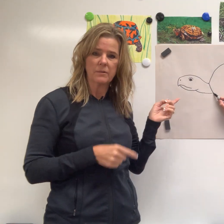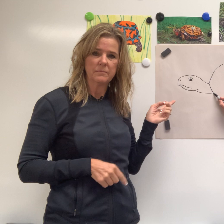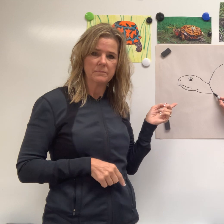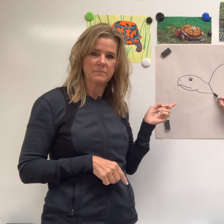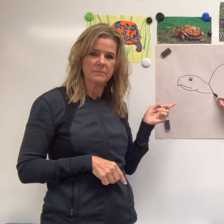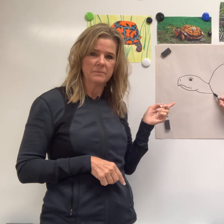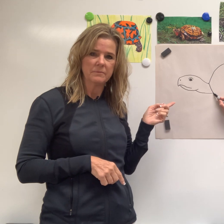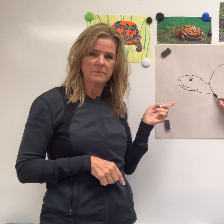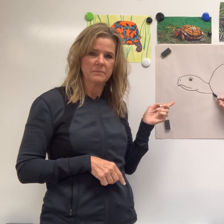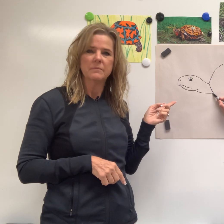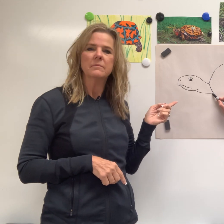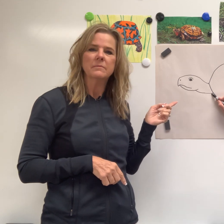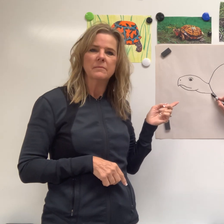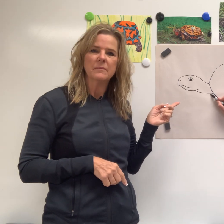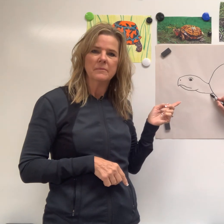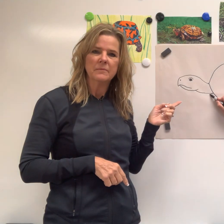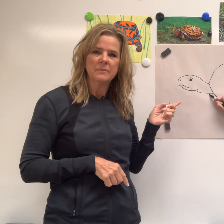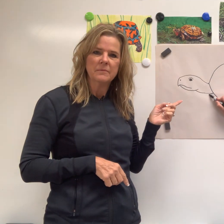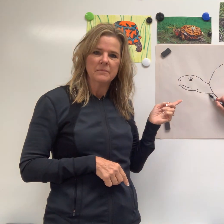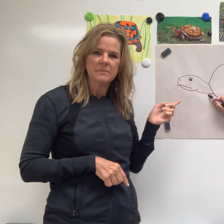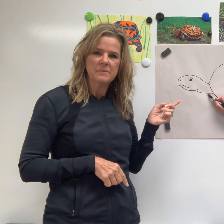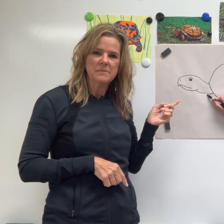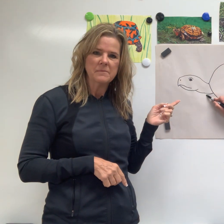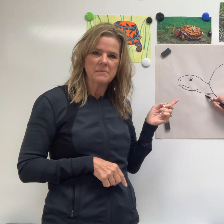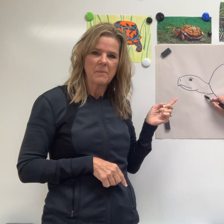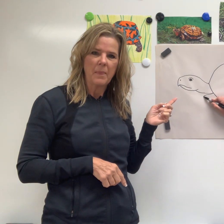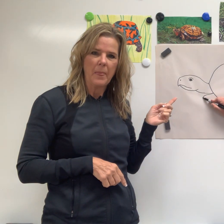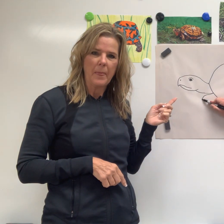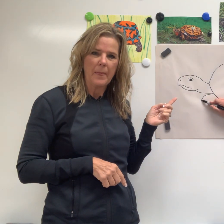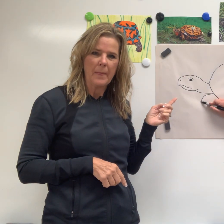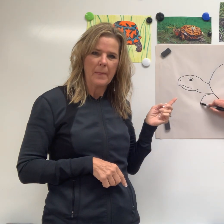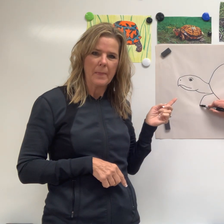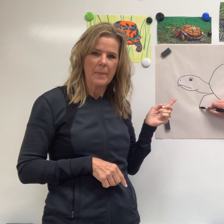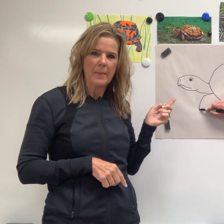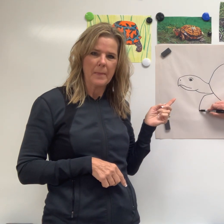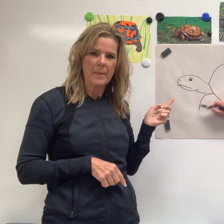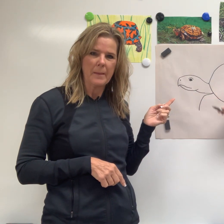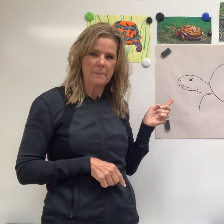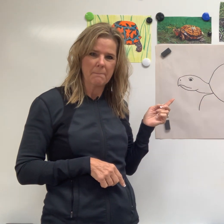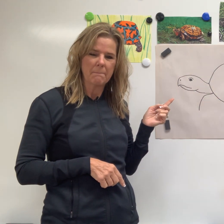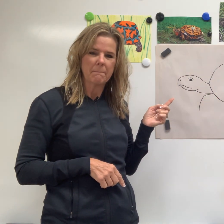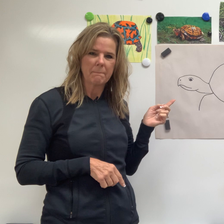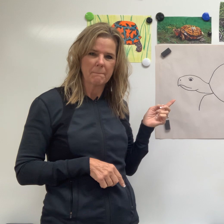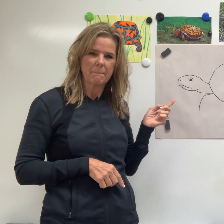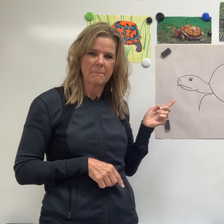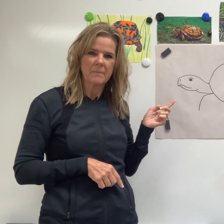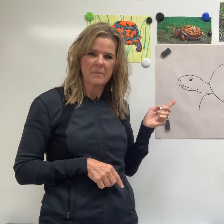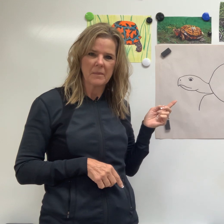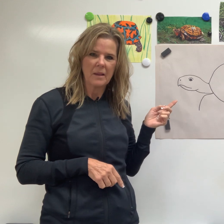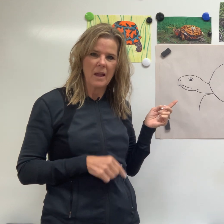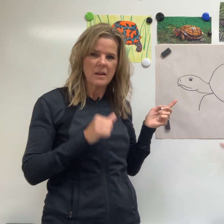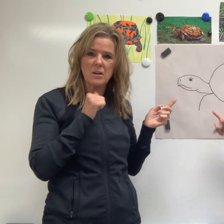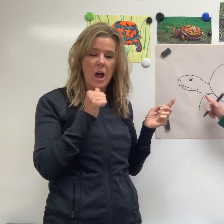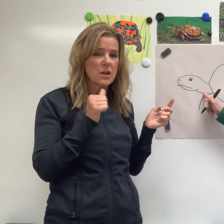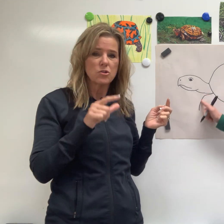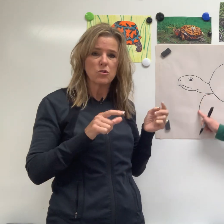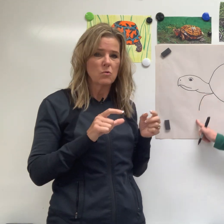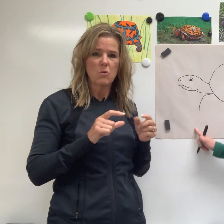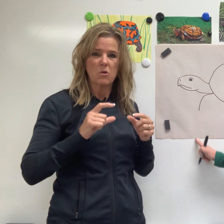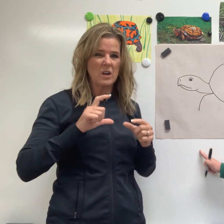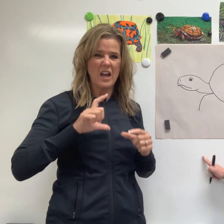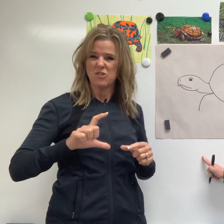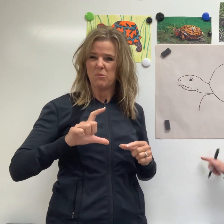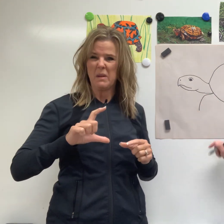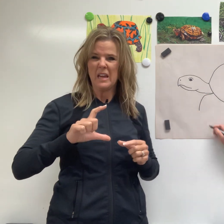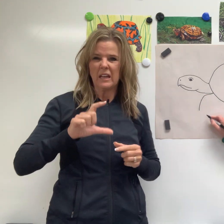leg. And I'm gonna make it curve forward just a little bit and down a little bit. Not too long, okay? Don't make